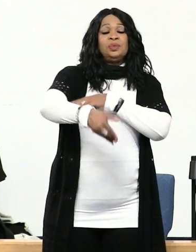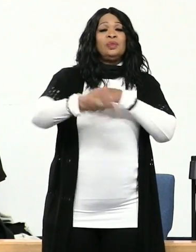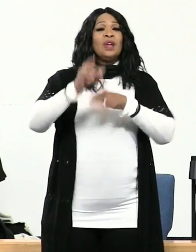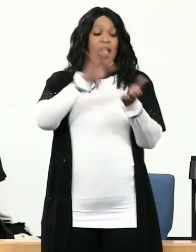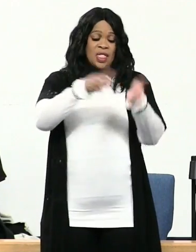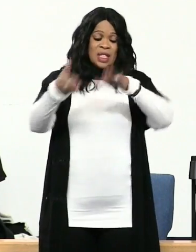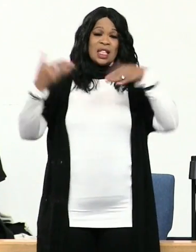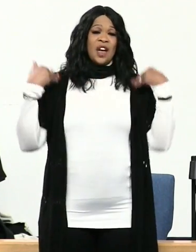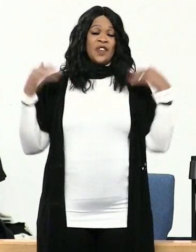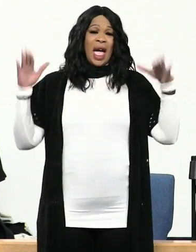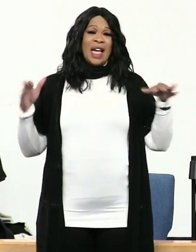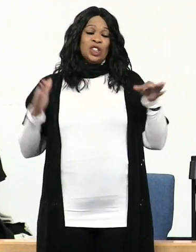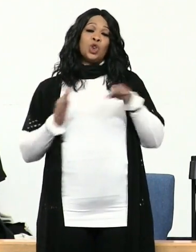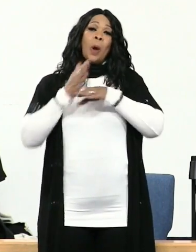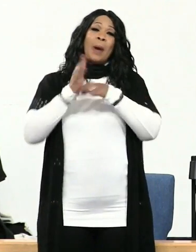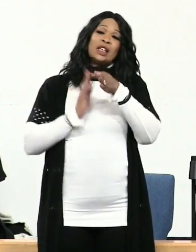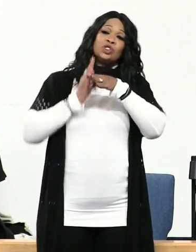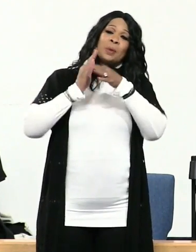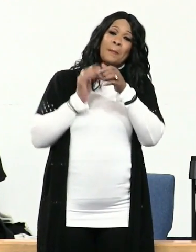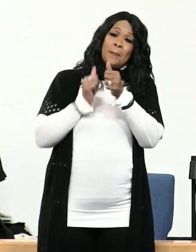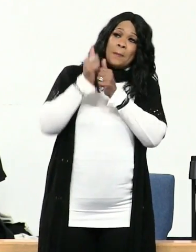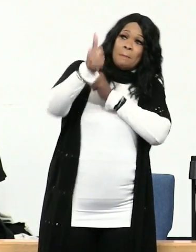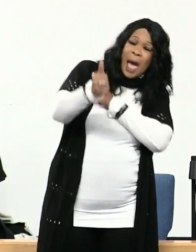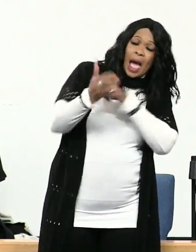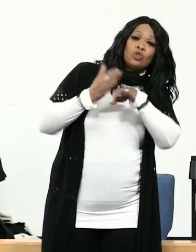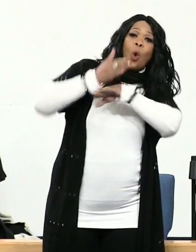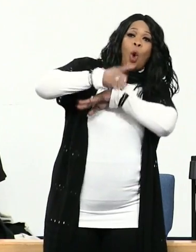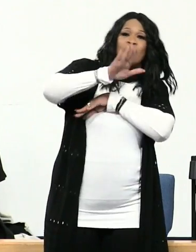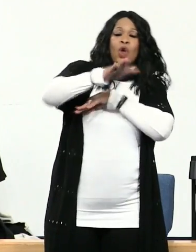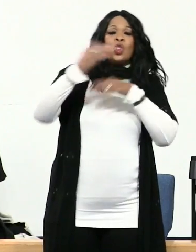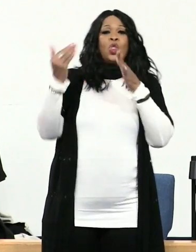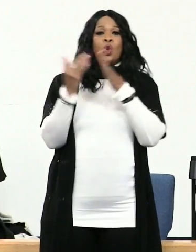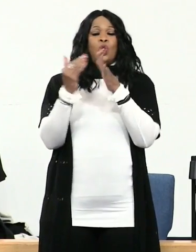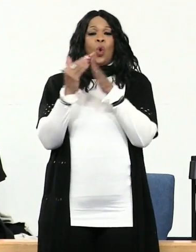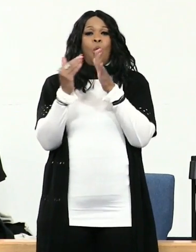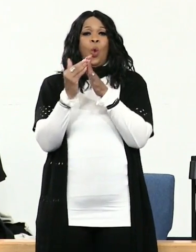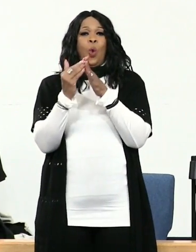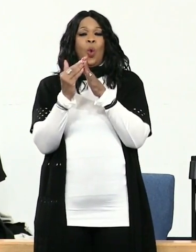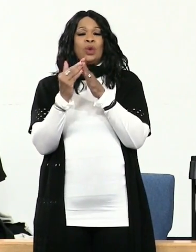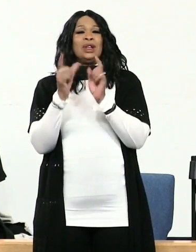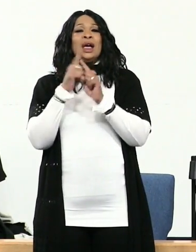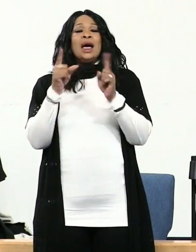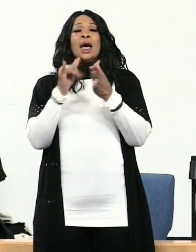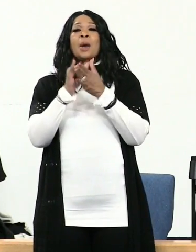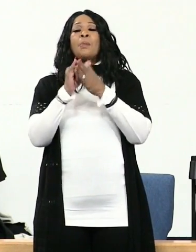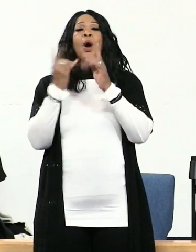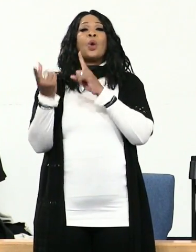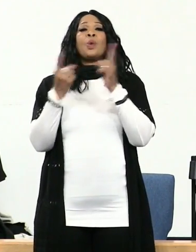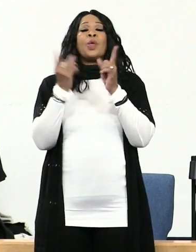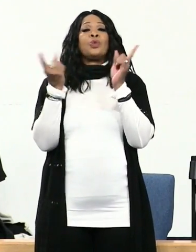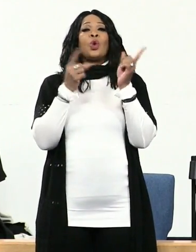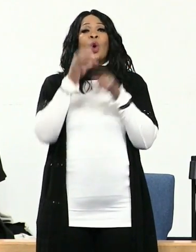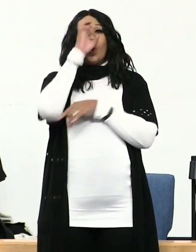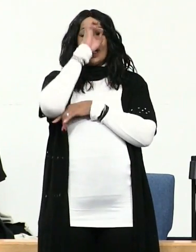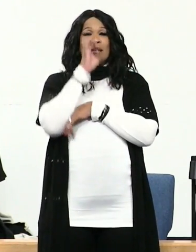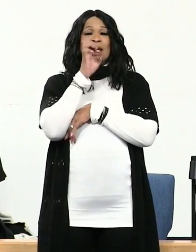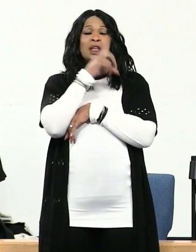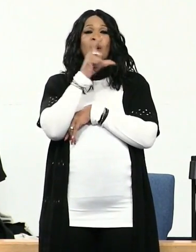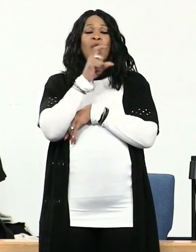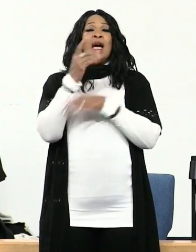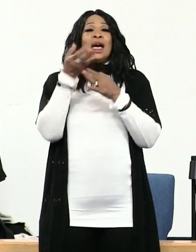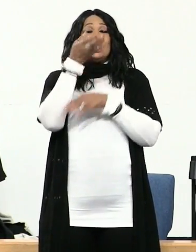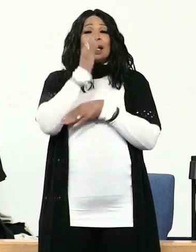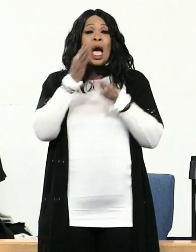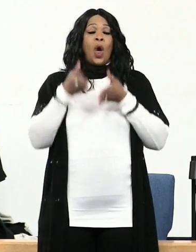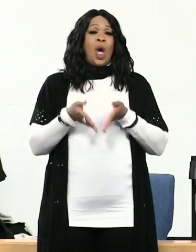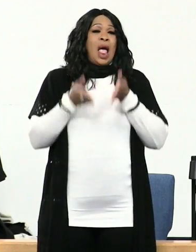their house. So therefore, killing all the firstborn sons in Egypt, and God allowed them to come out, Israel,